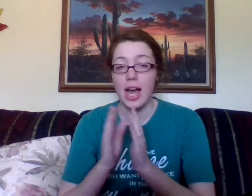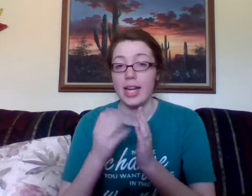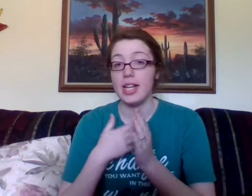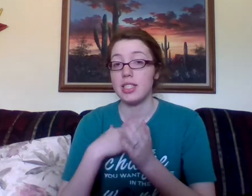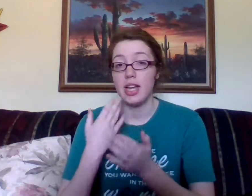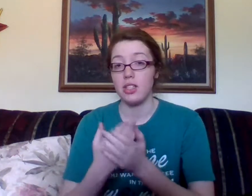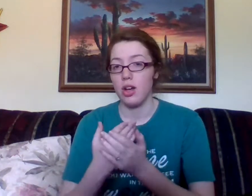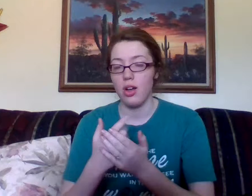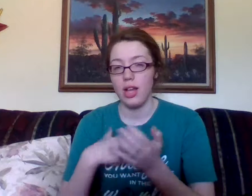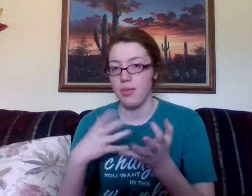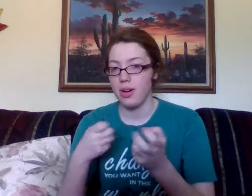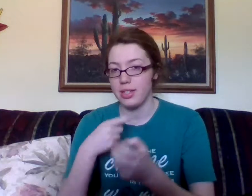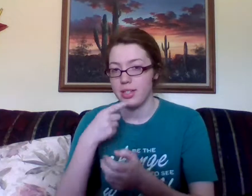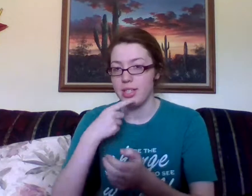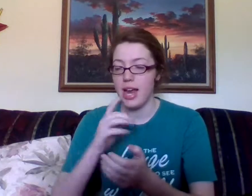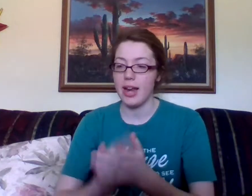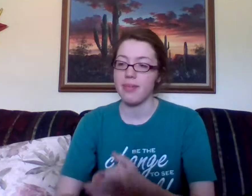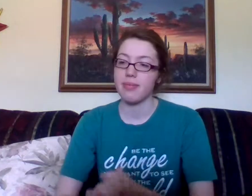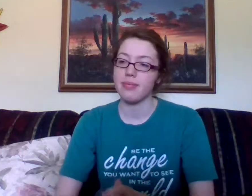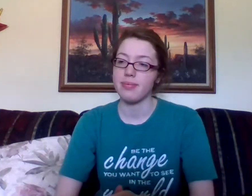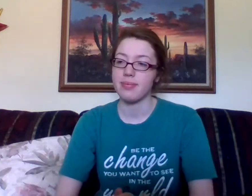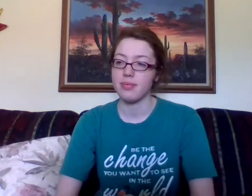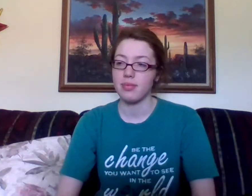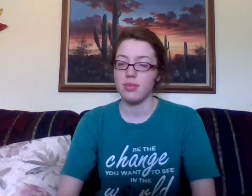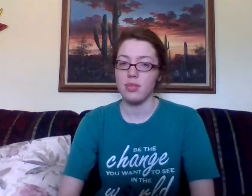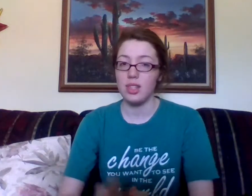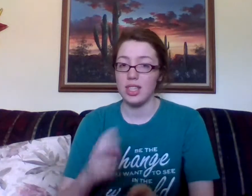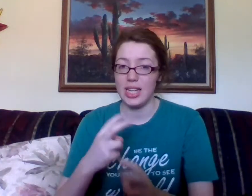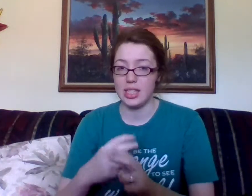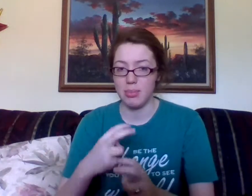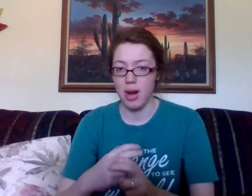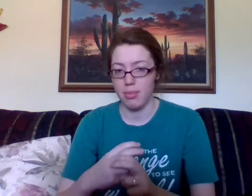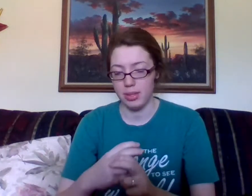I guess that is all I wanted to say. It's a problem.